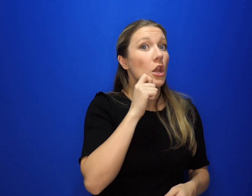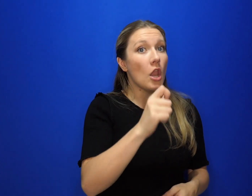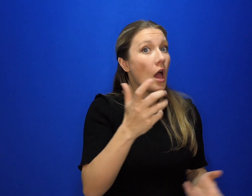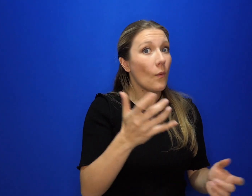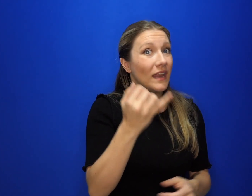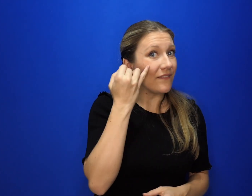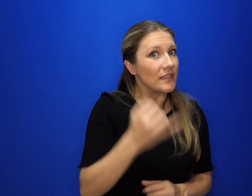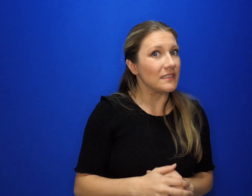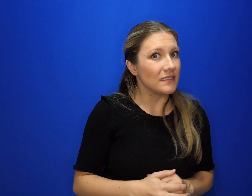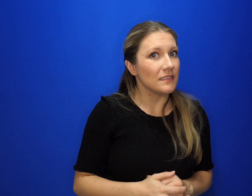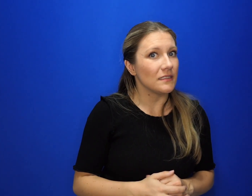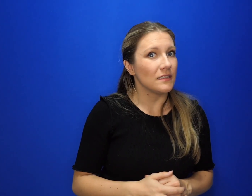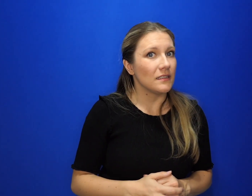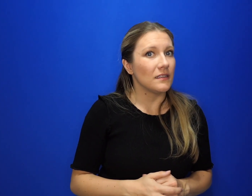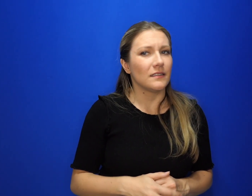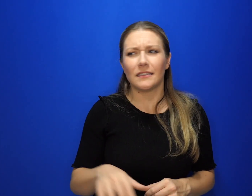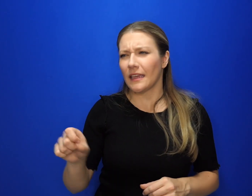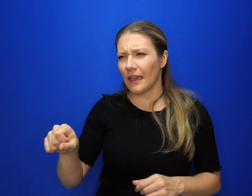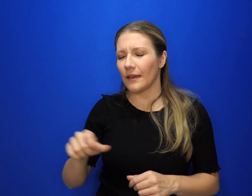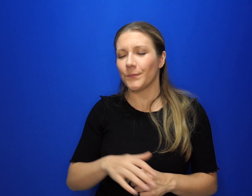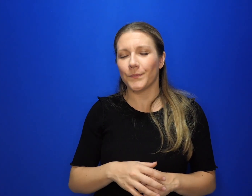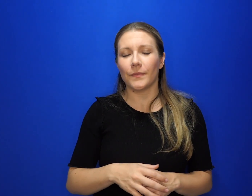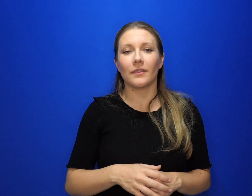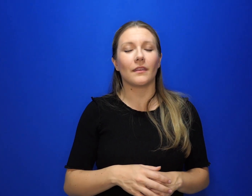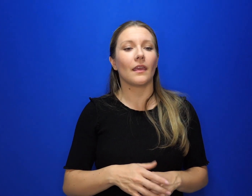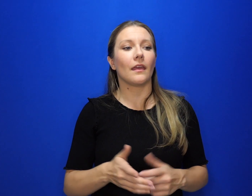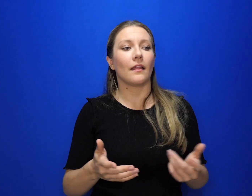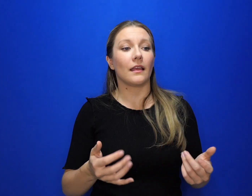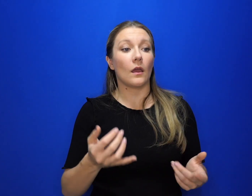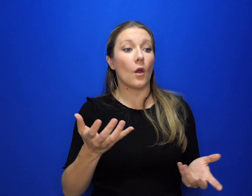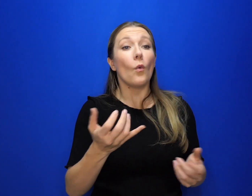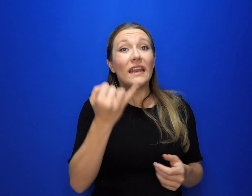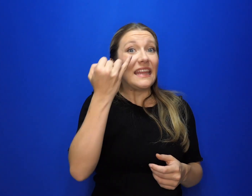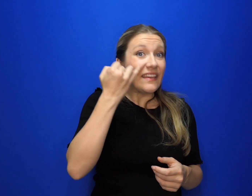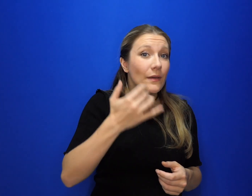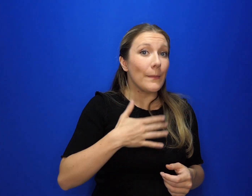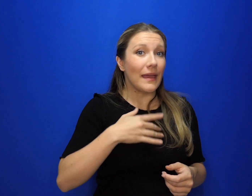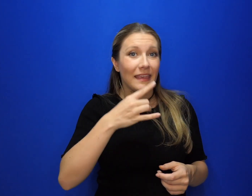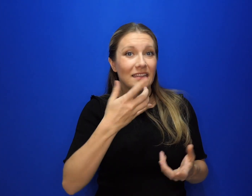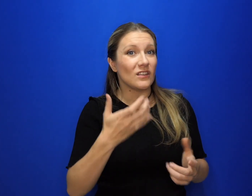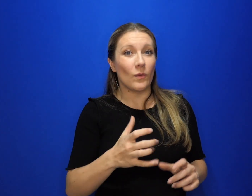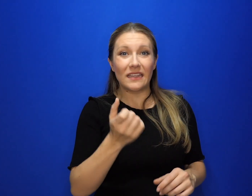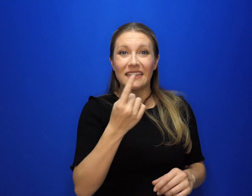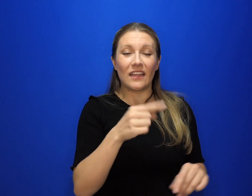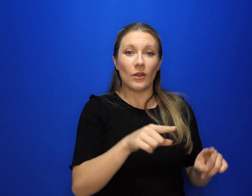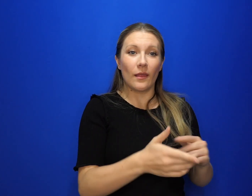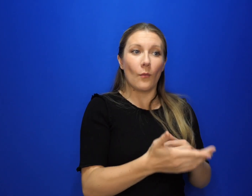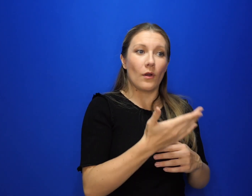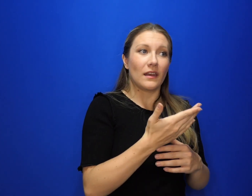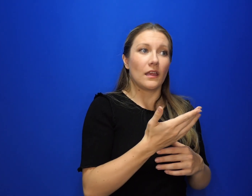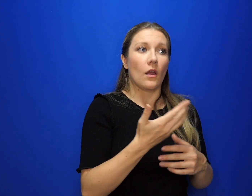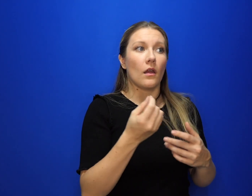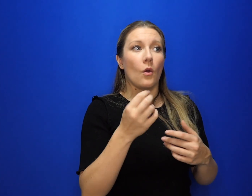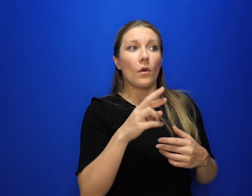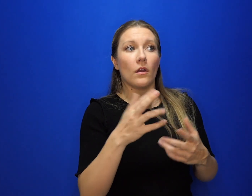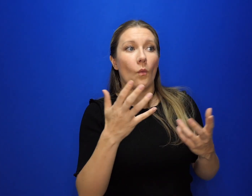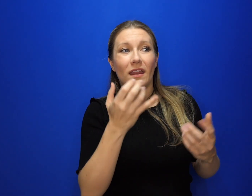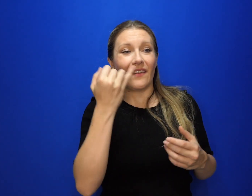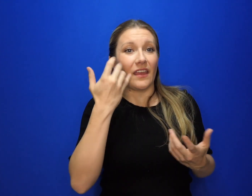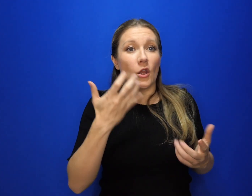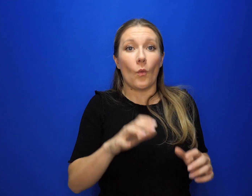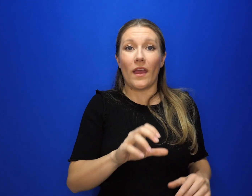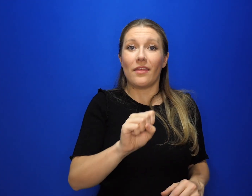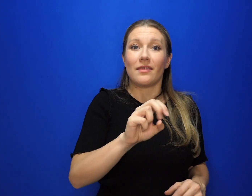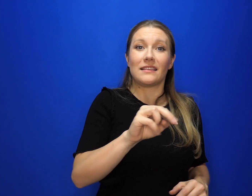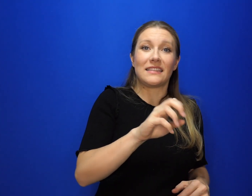ifs. In Yeah. what if my kid doesn't want his snack in the morning or doesn't want the snack that was packed and prefers the cupcake that came in